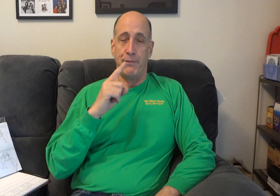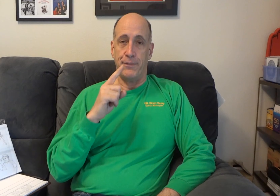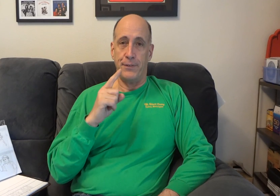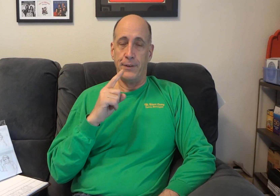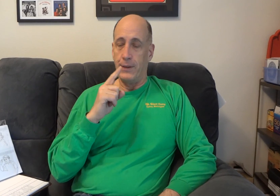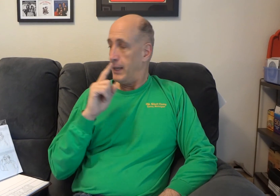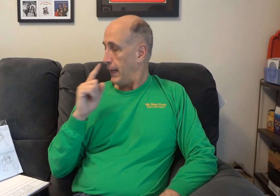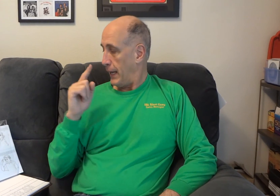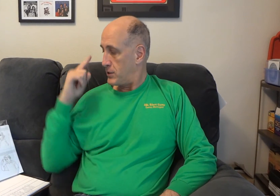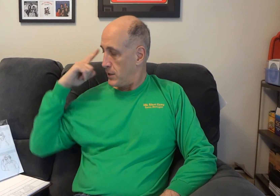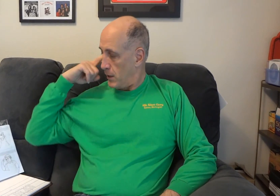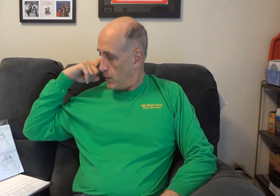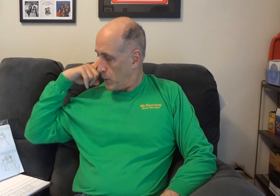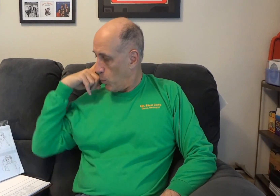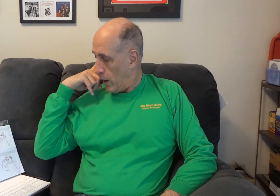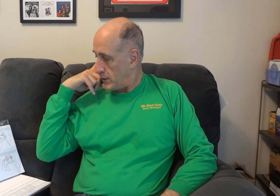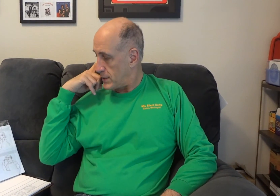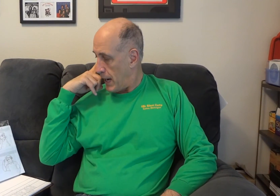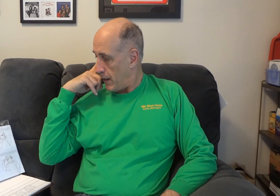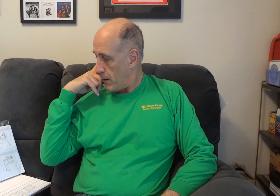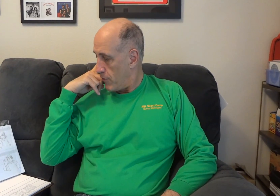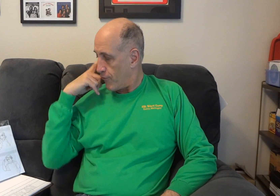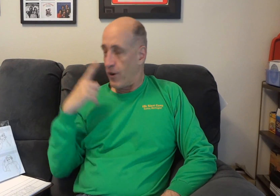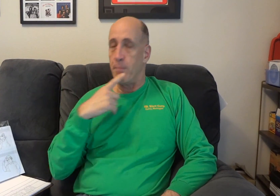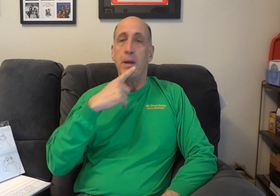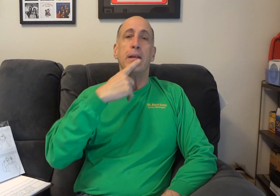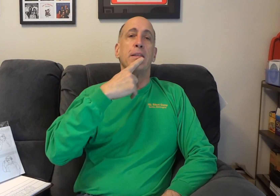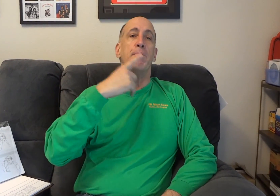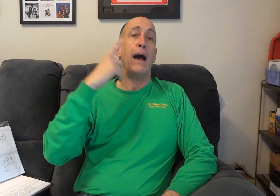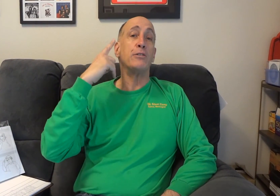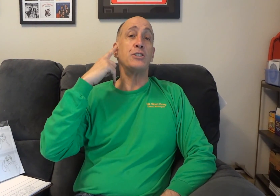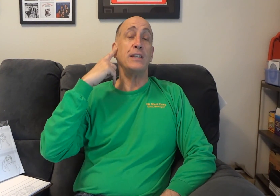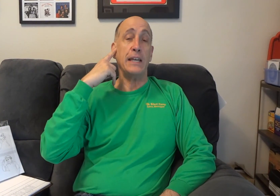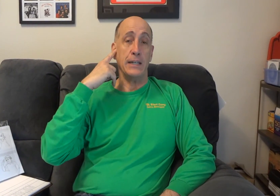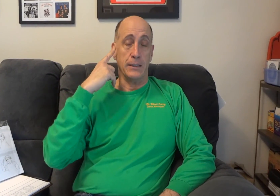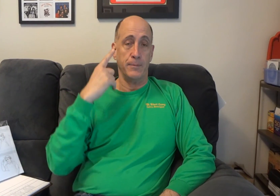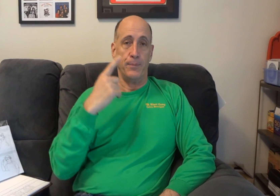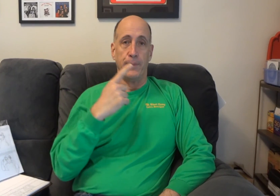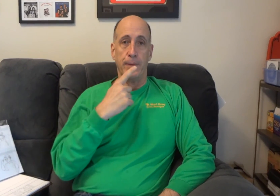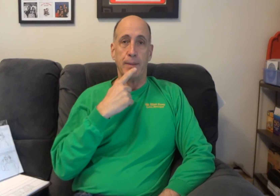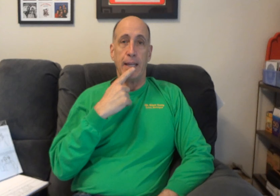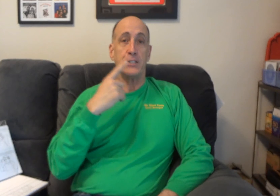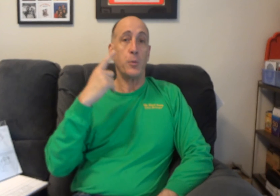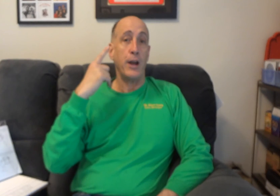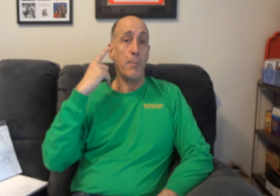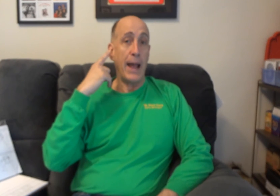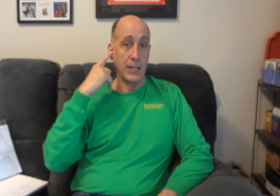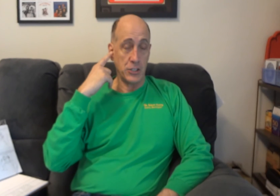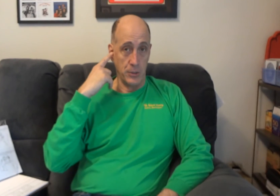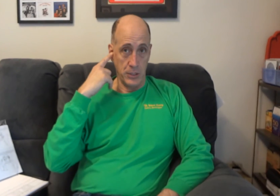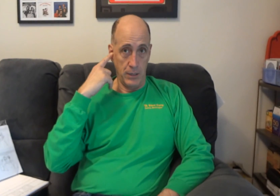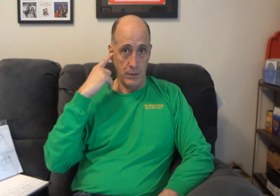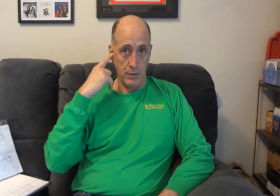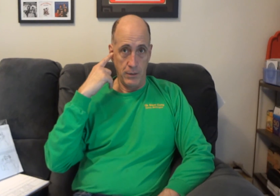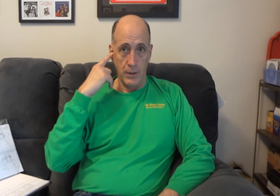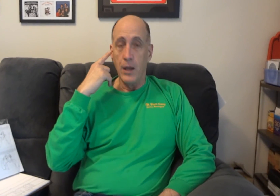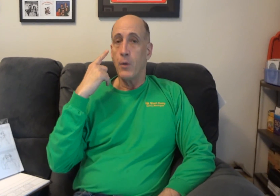death. It's the one sign from the mouth to the ear is the way our packet shows it. When